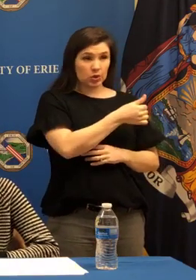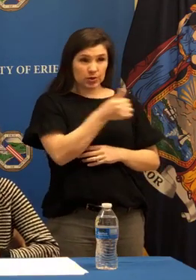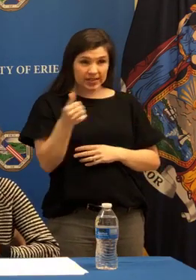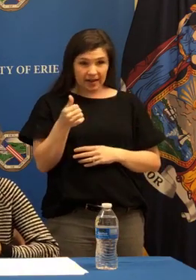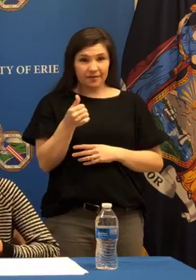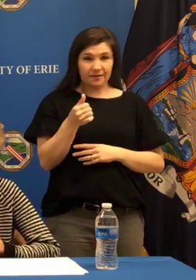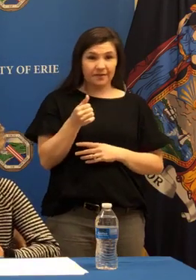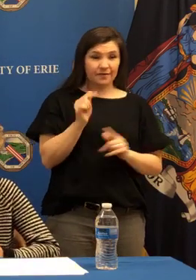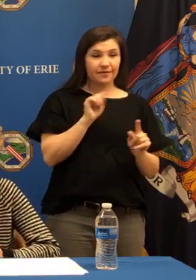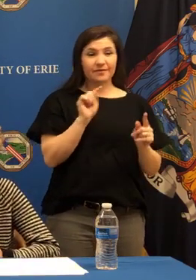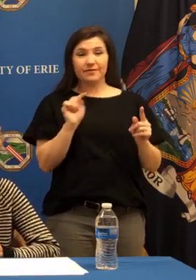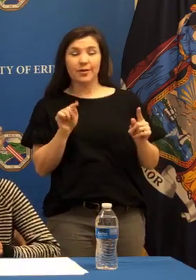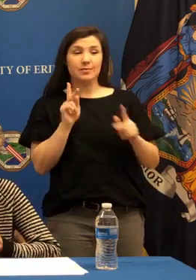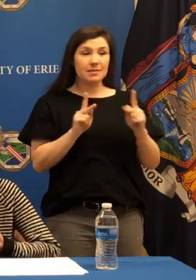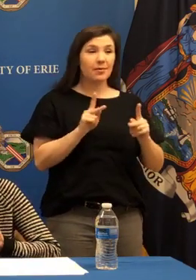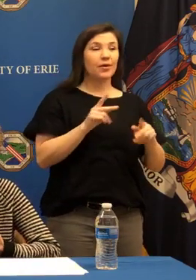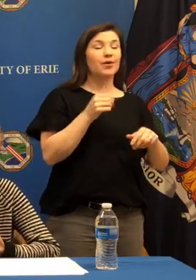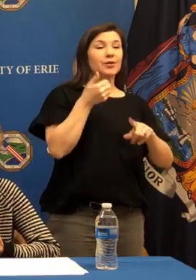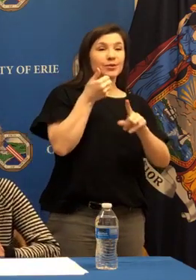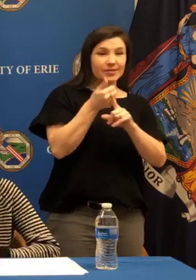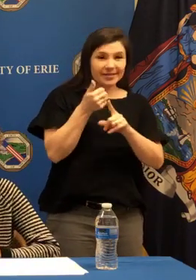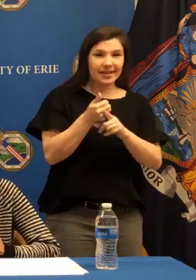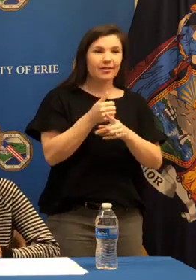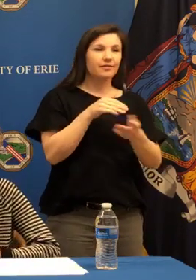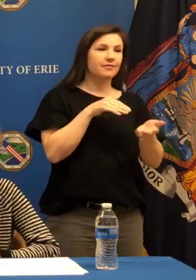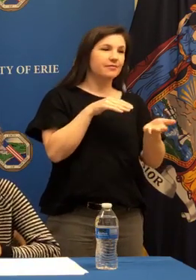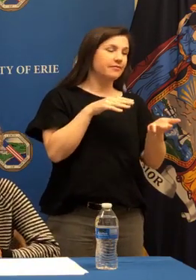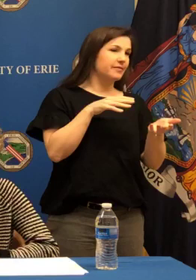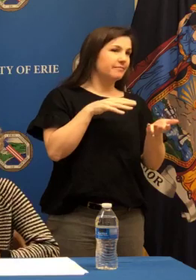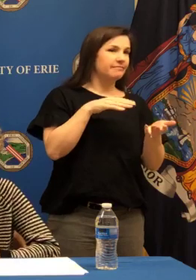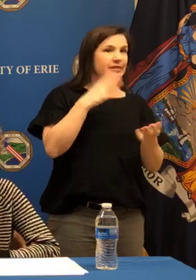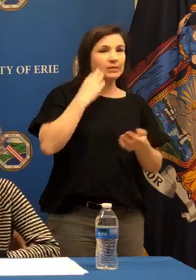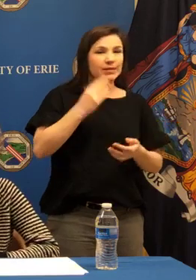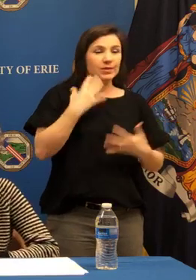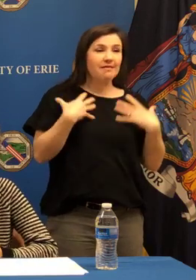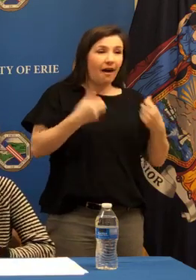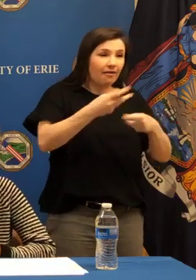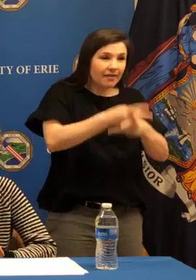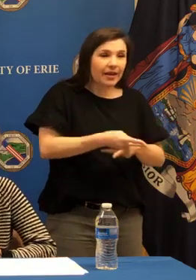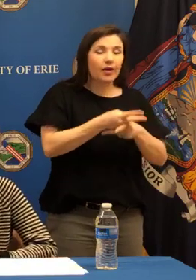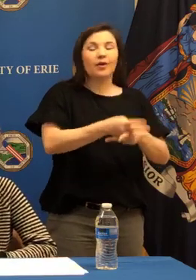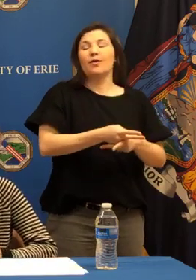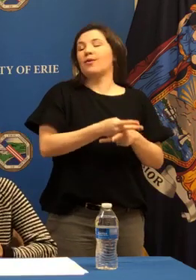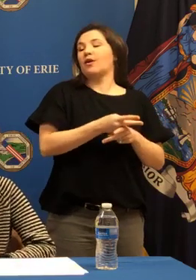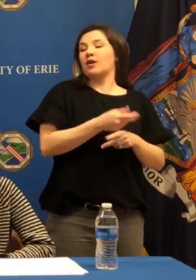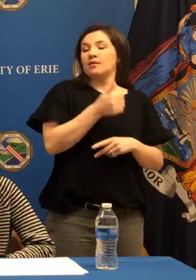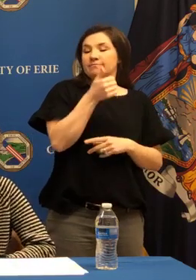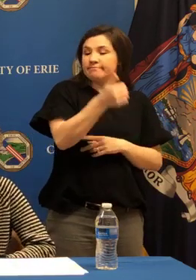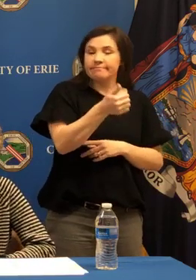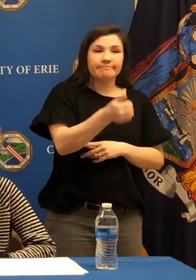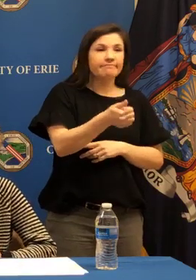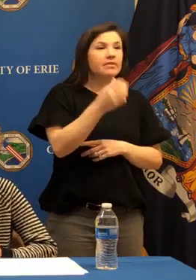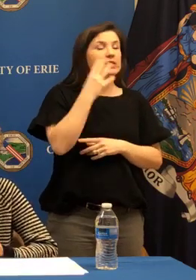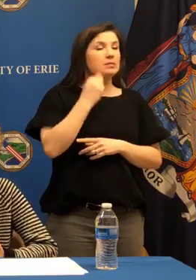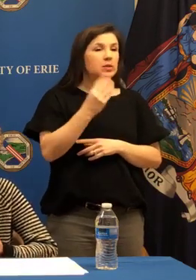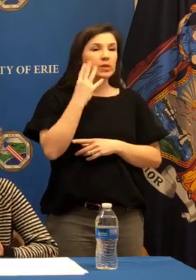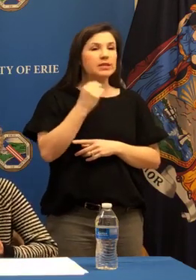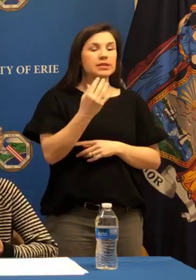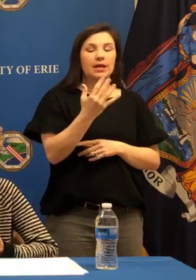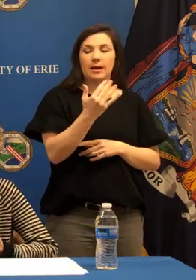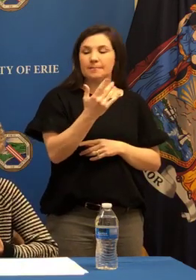people, if you have any type of experience in healthcare, if you have any experience